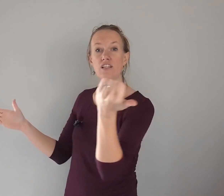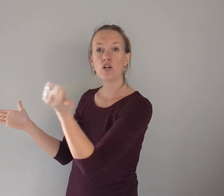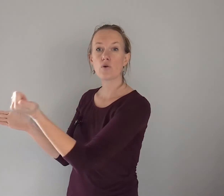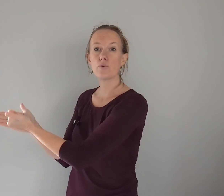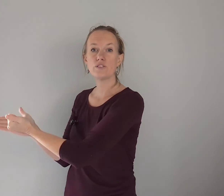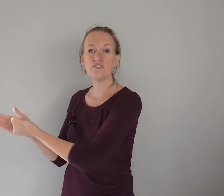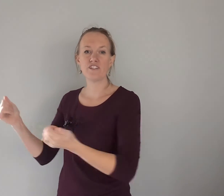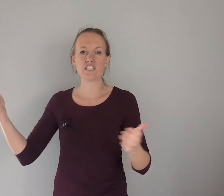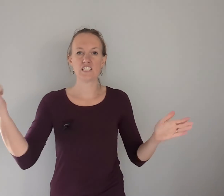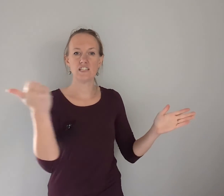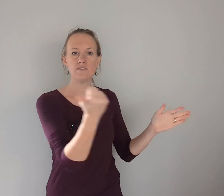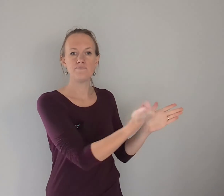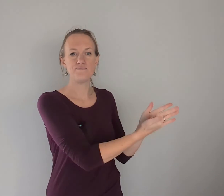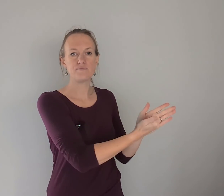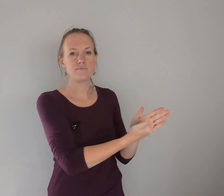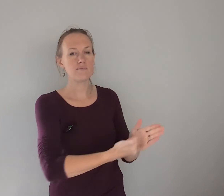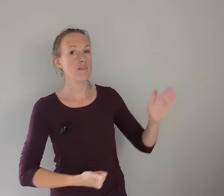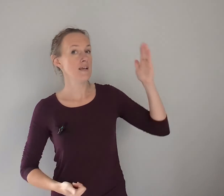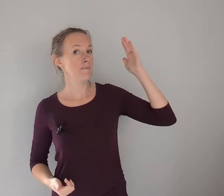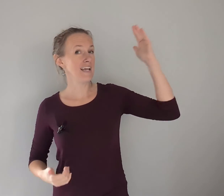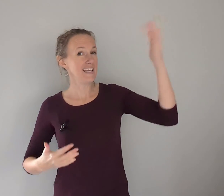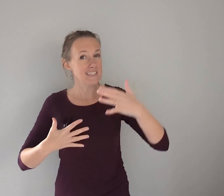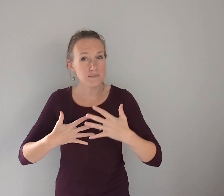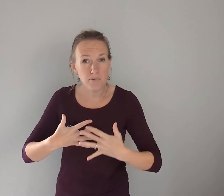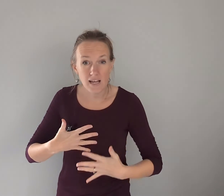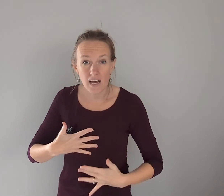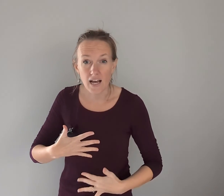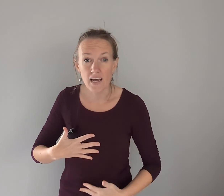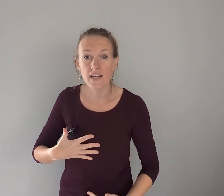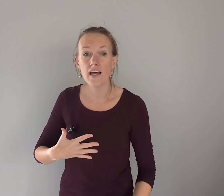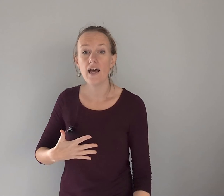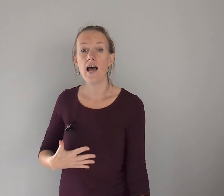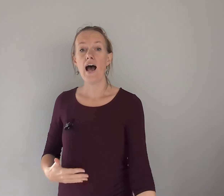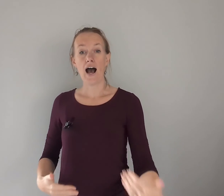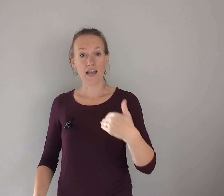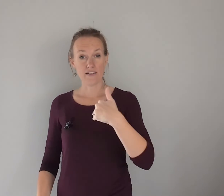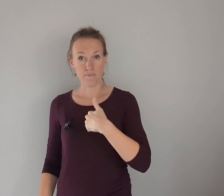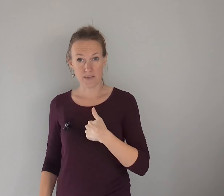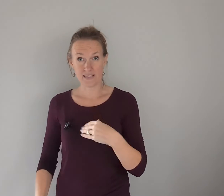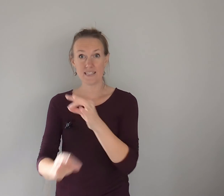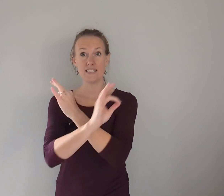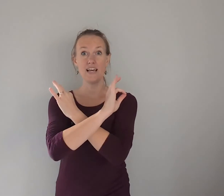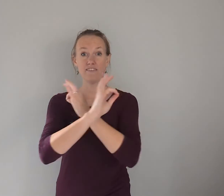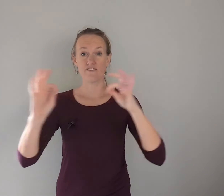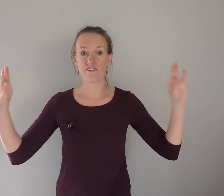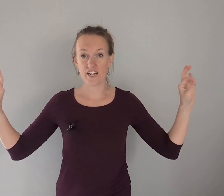the crucifixion. By his blood, I have been set